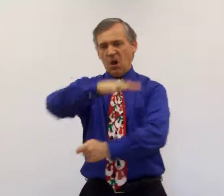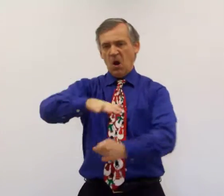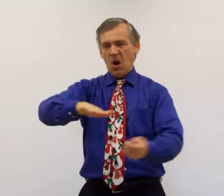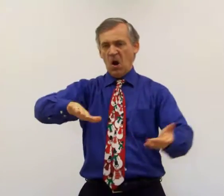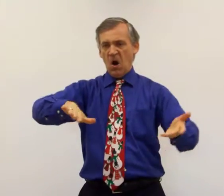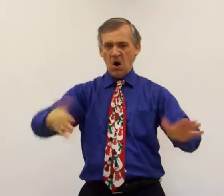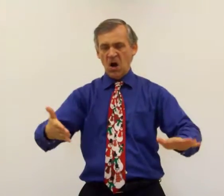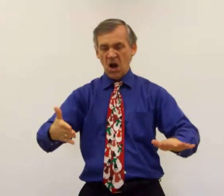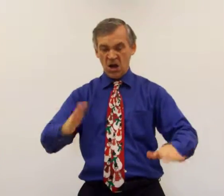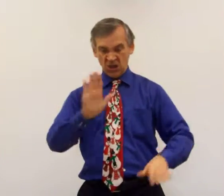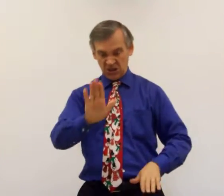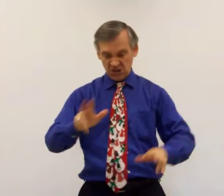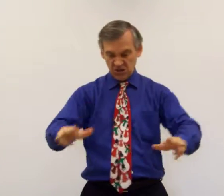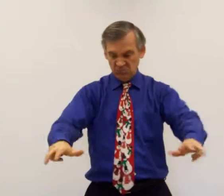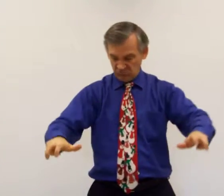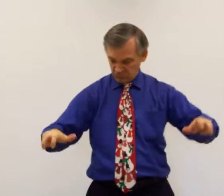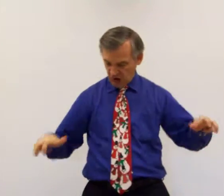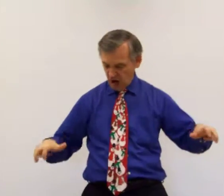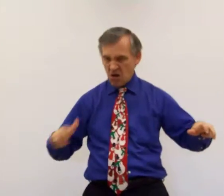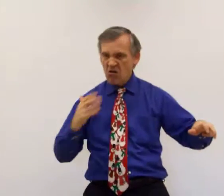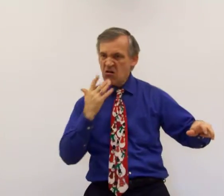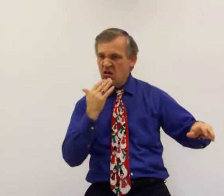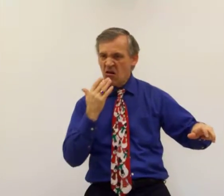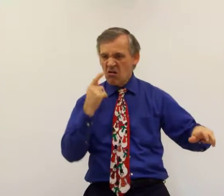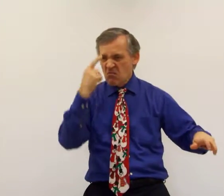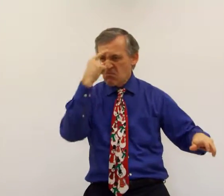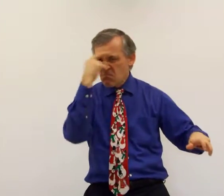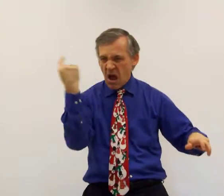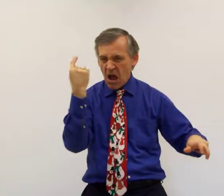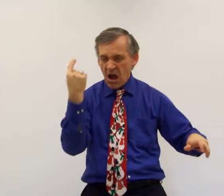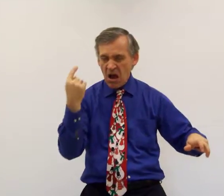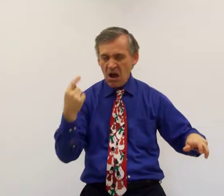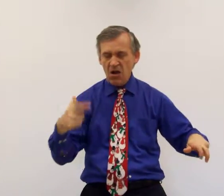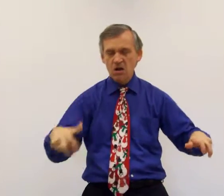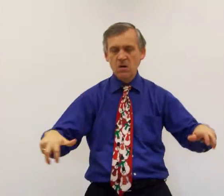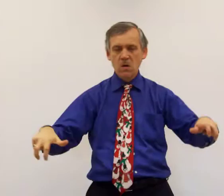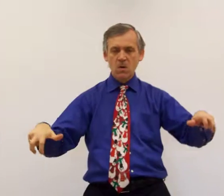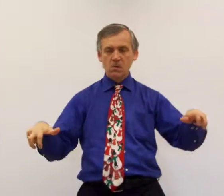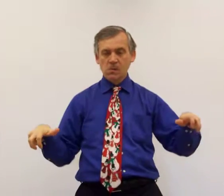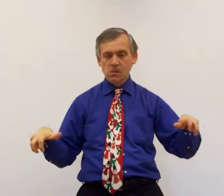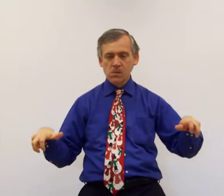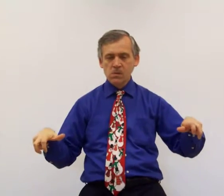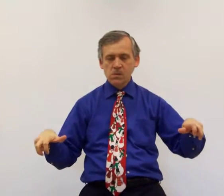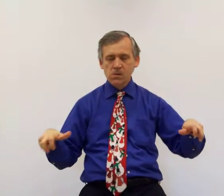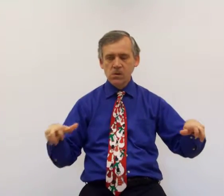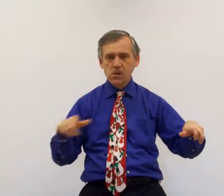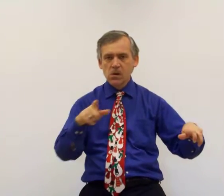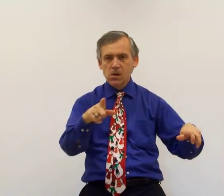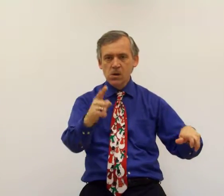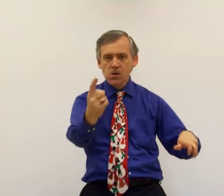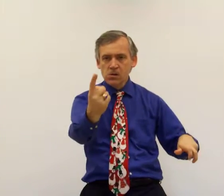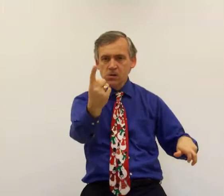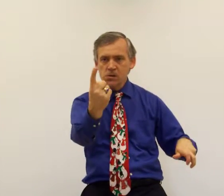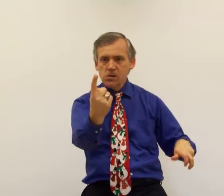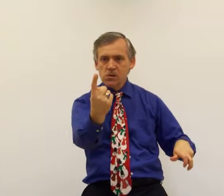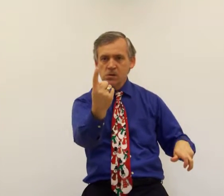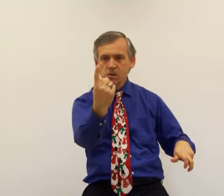Yet the tears shone on his rigid cheeks in the light of his